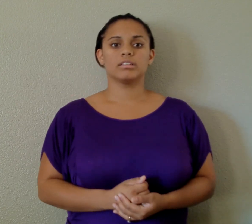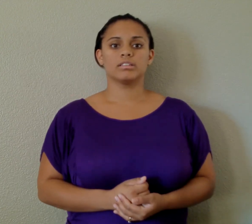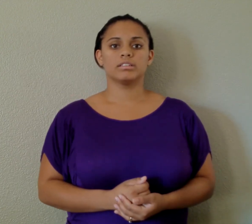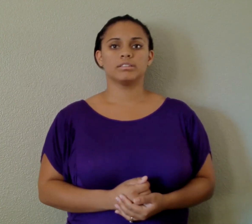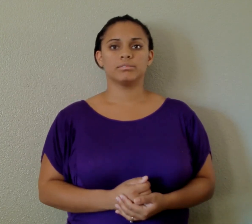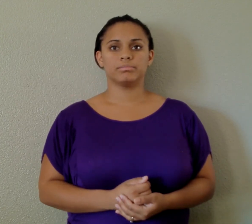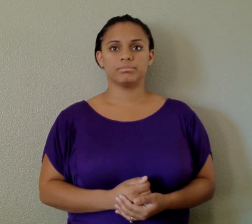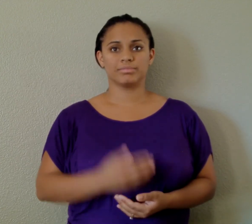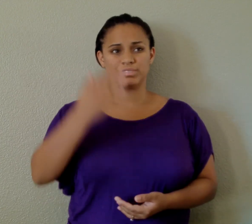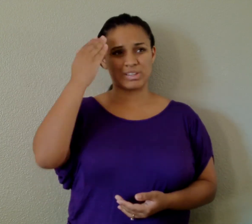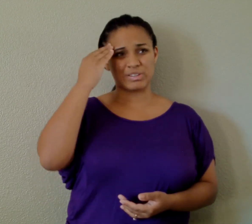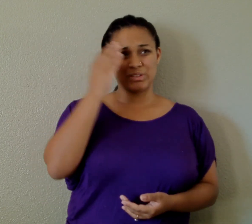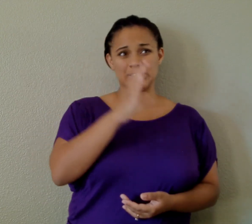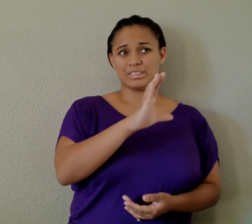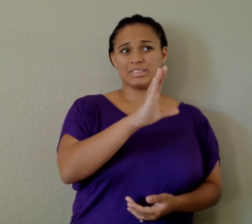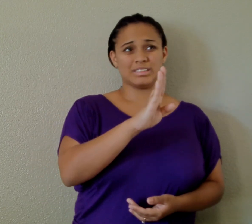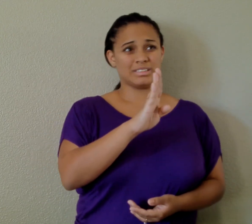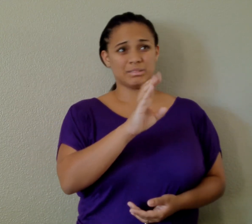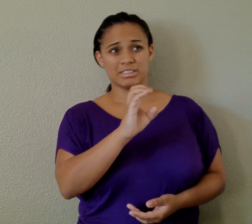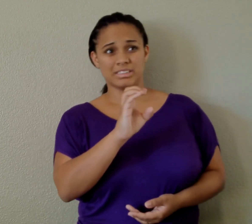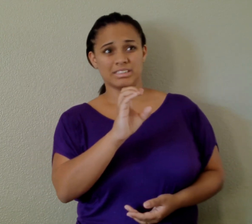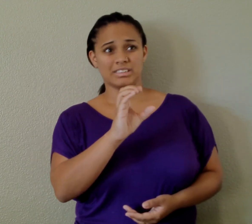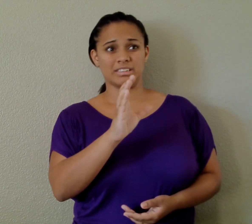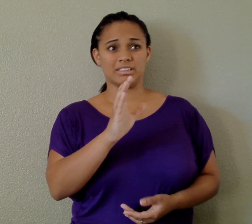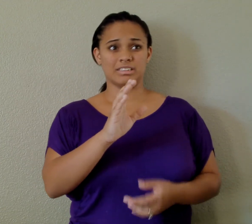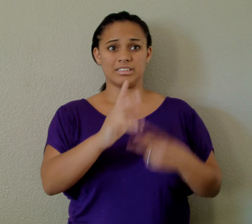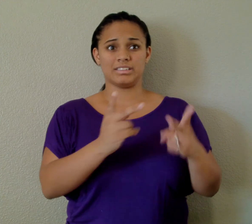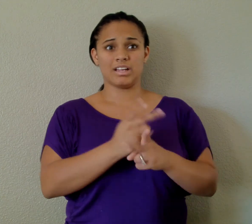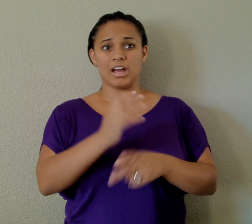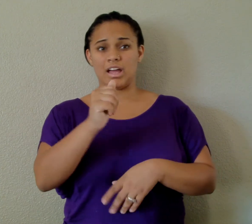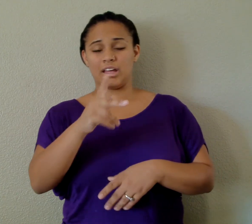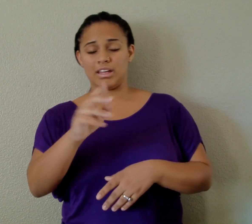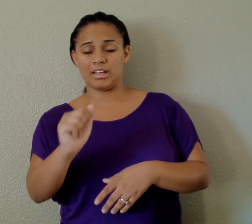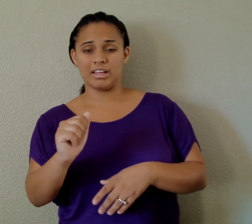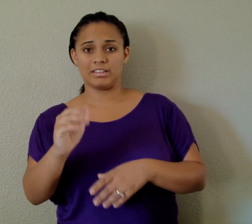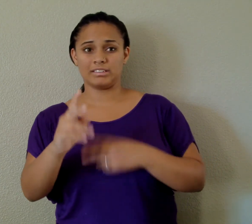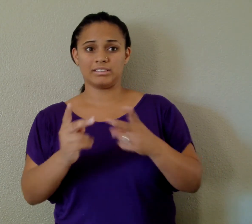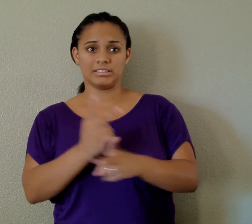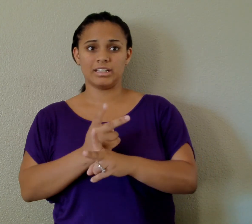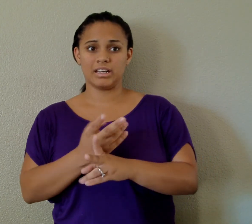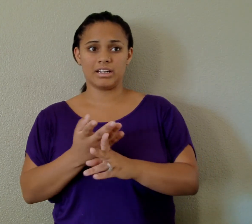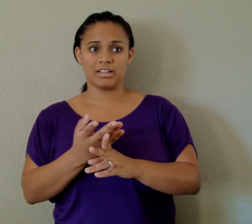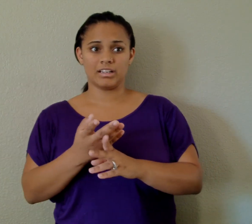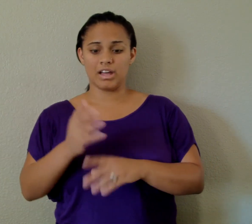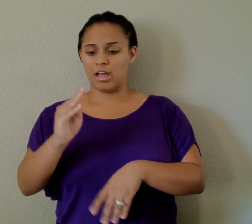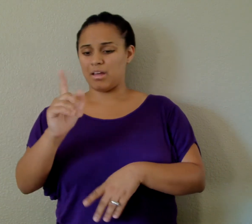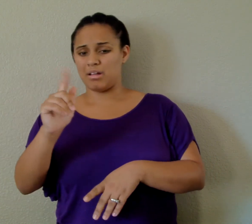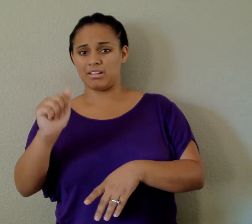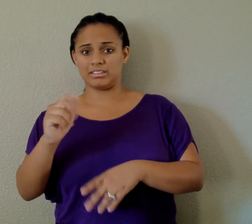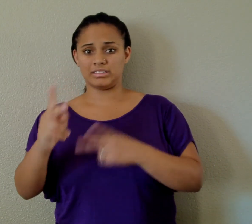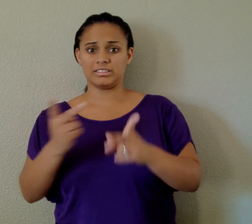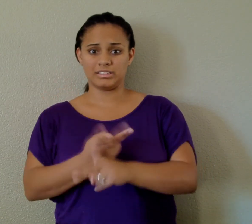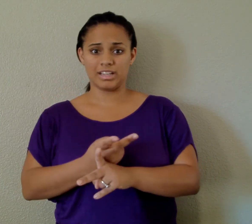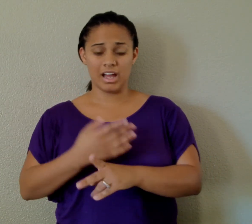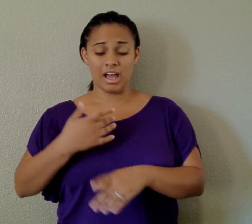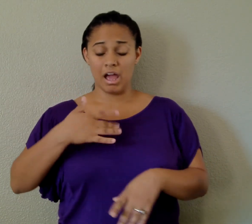knew APA style, they knew how to arrange papers in the content areas. And I think it was a really beneficial course for students